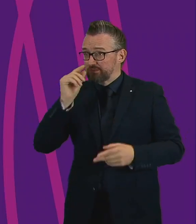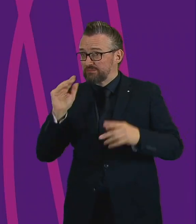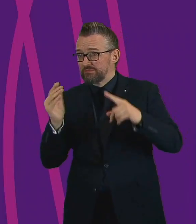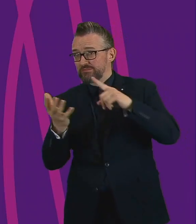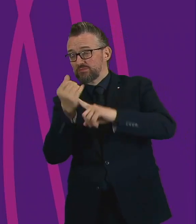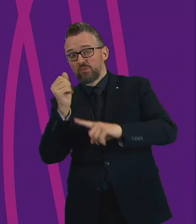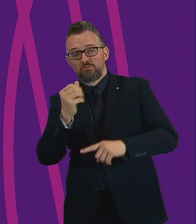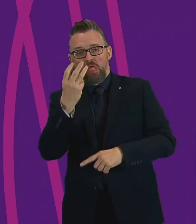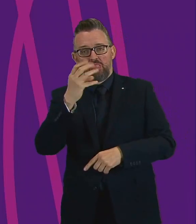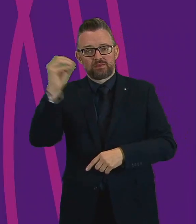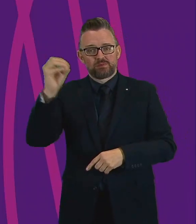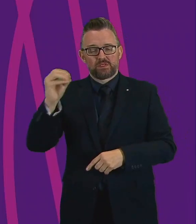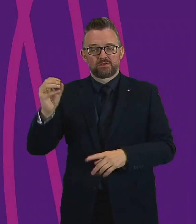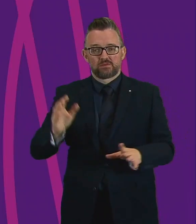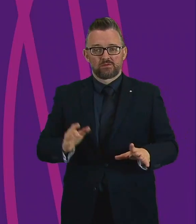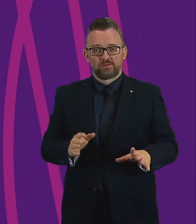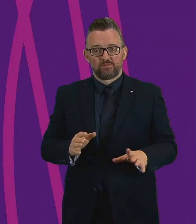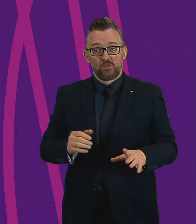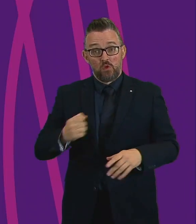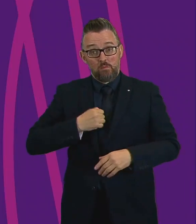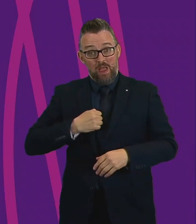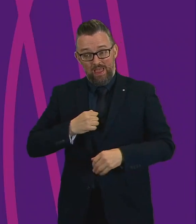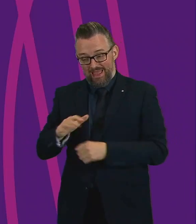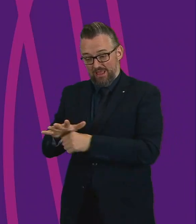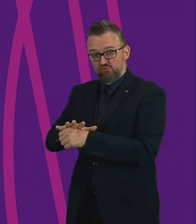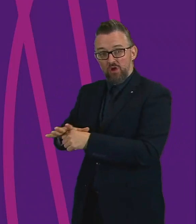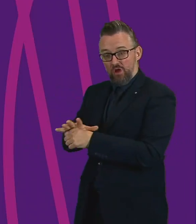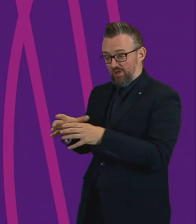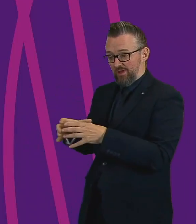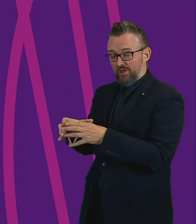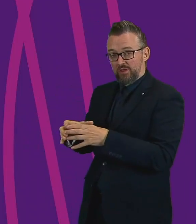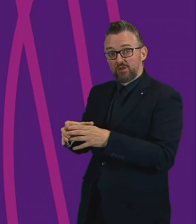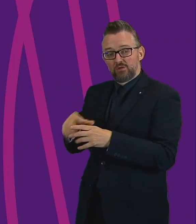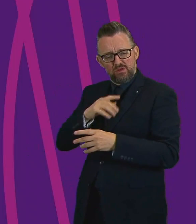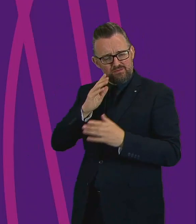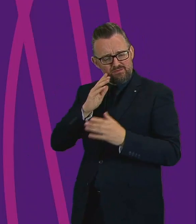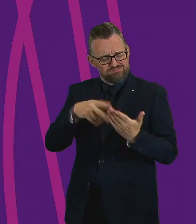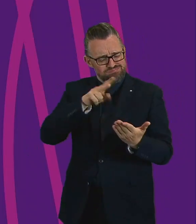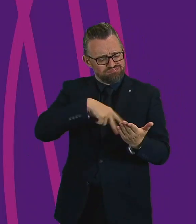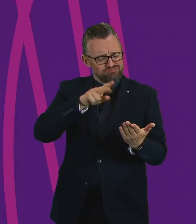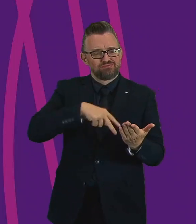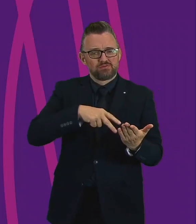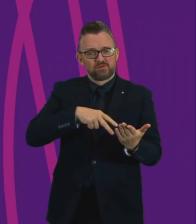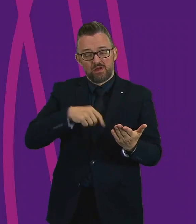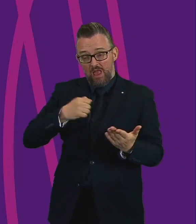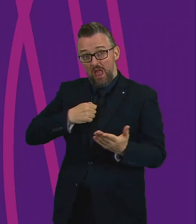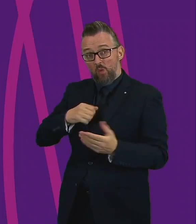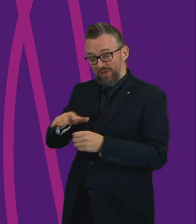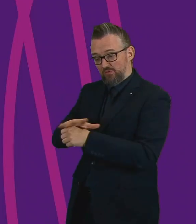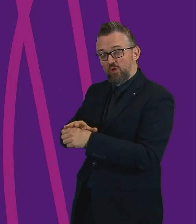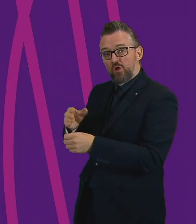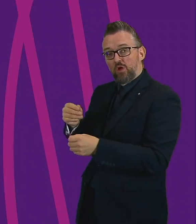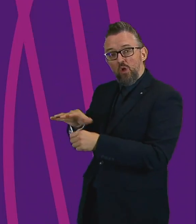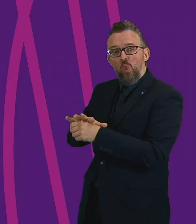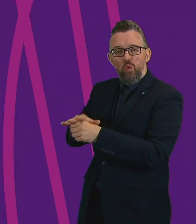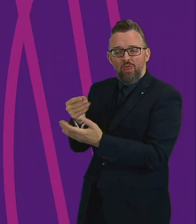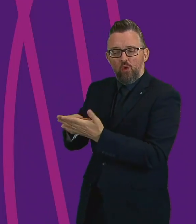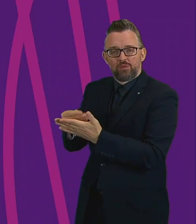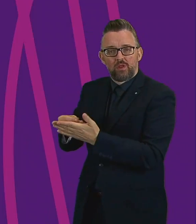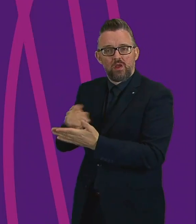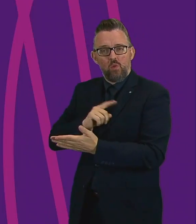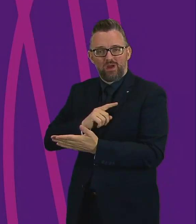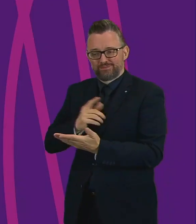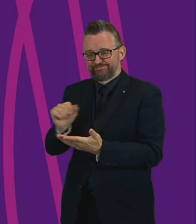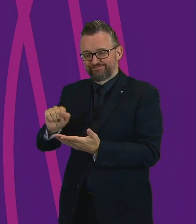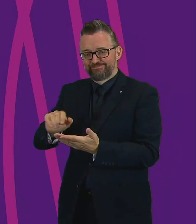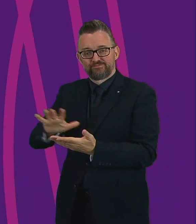30%. And constituencies like my own, according to the Social Market Foundation, our local economy, because of the nature